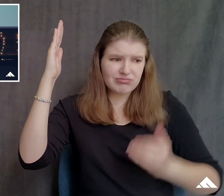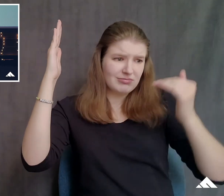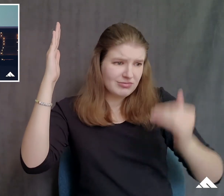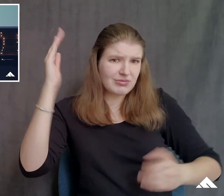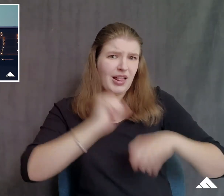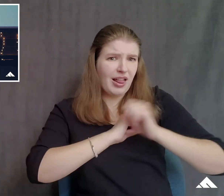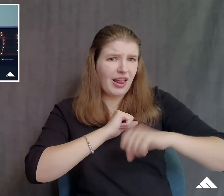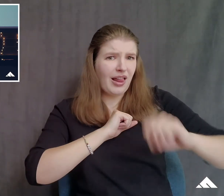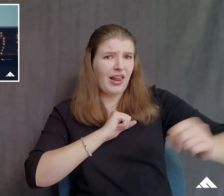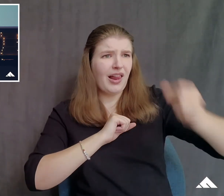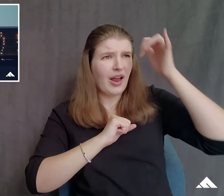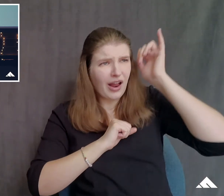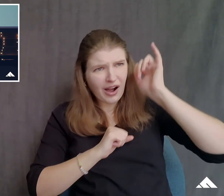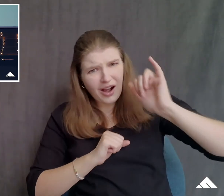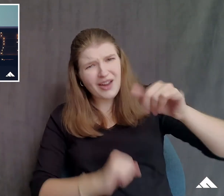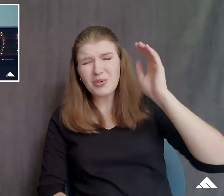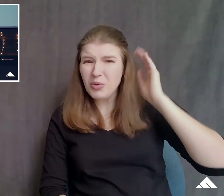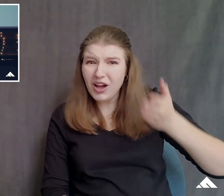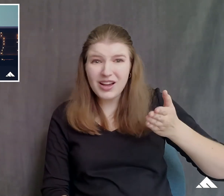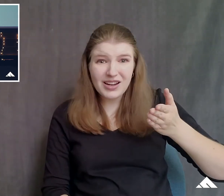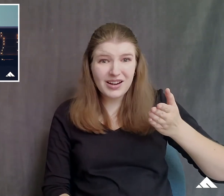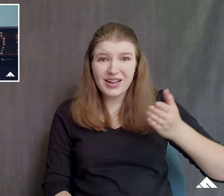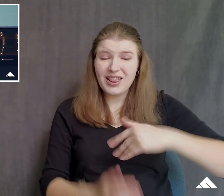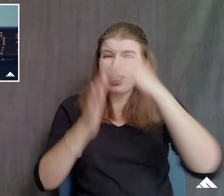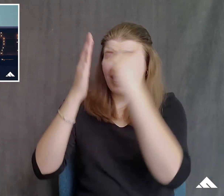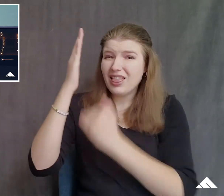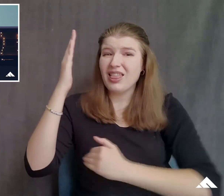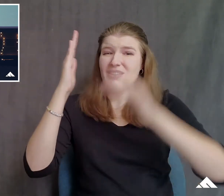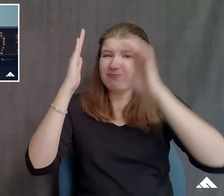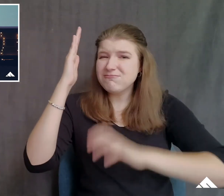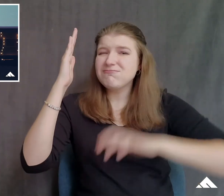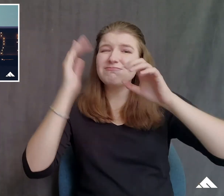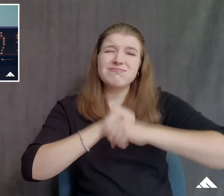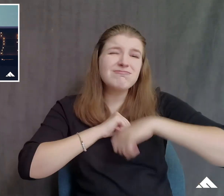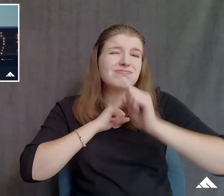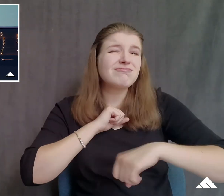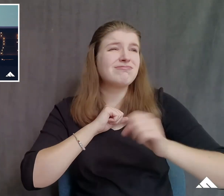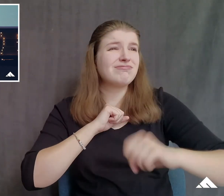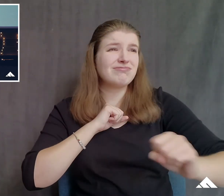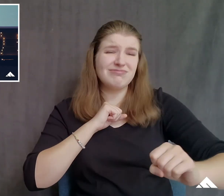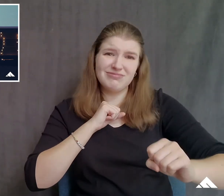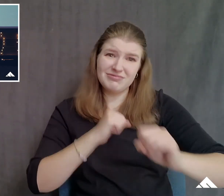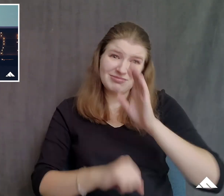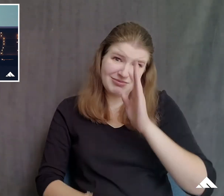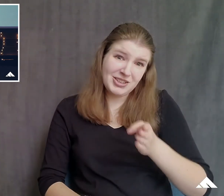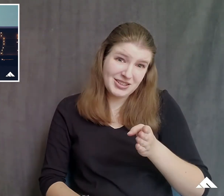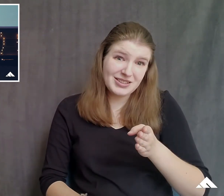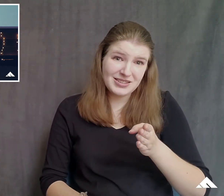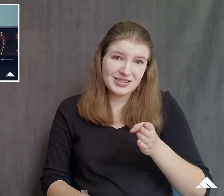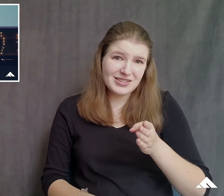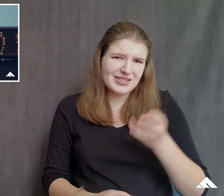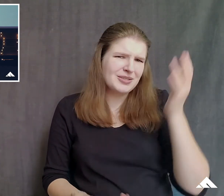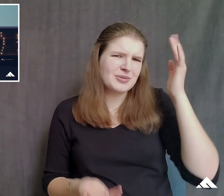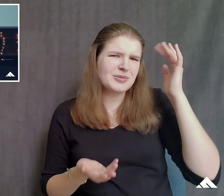I mean, that would take forever, and the list would be endless. I mean, you're really honest about it. Why is